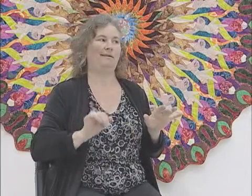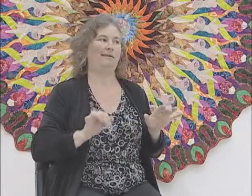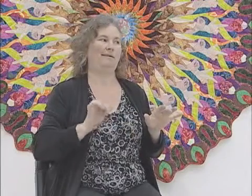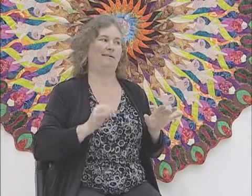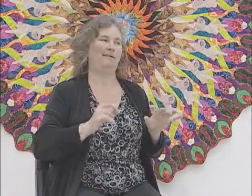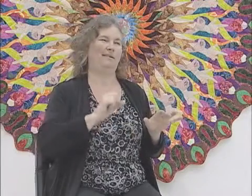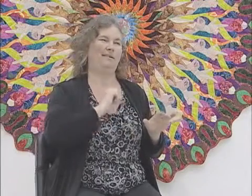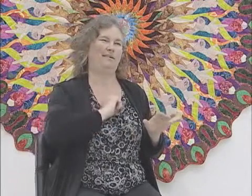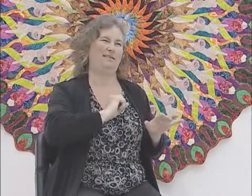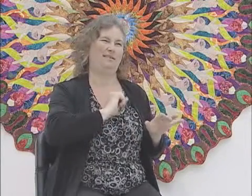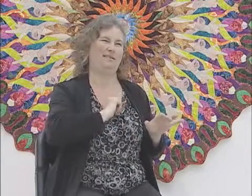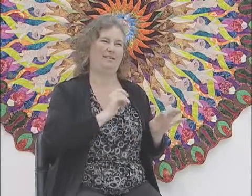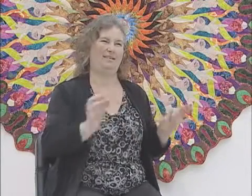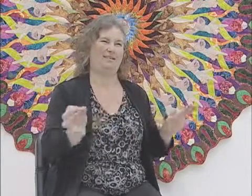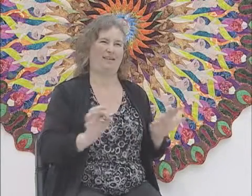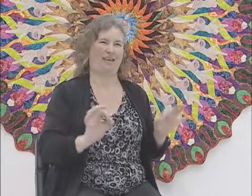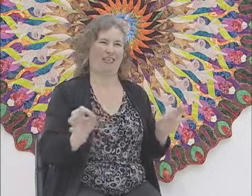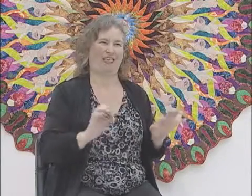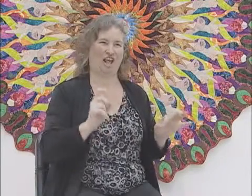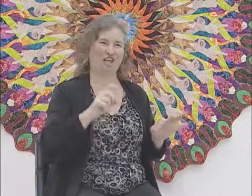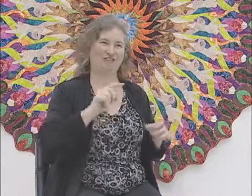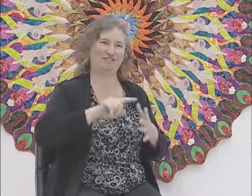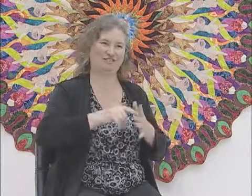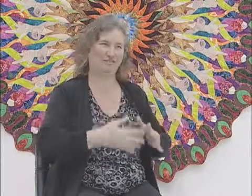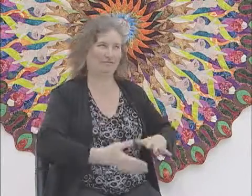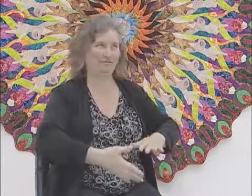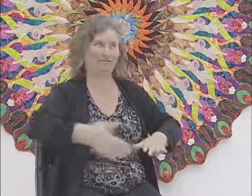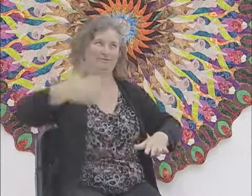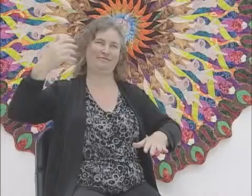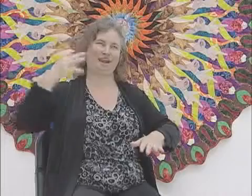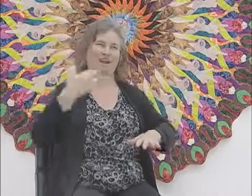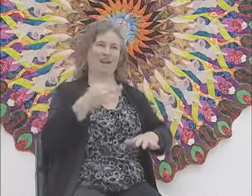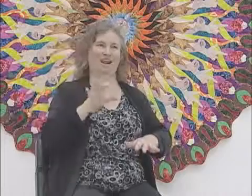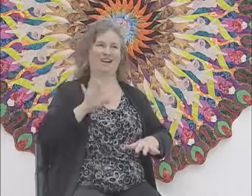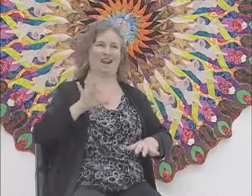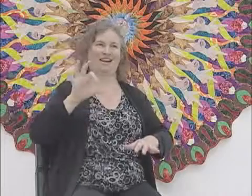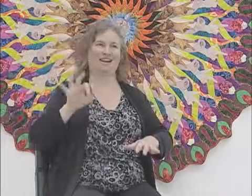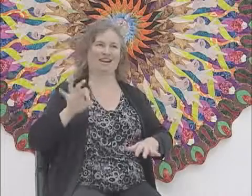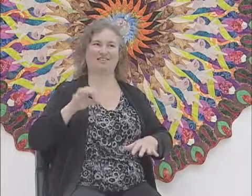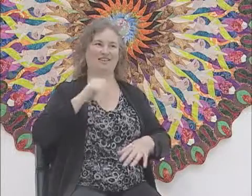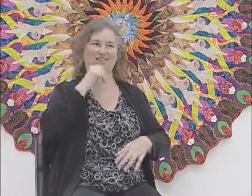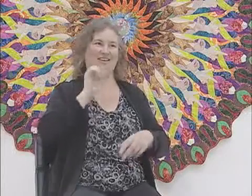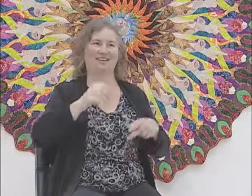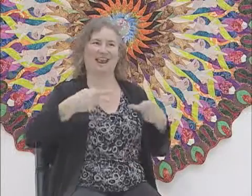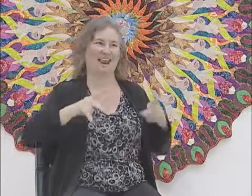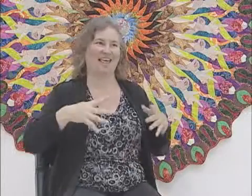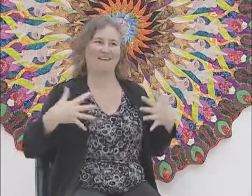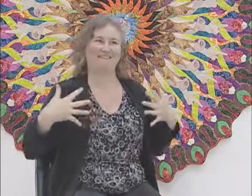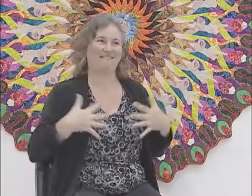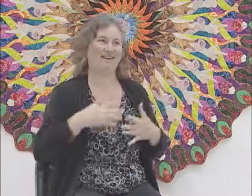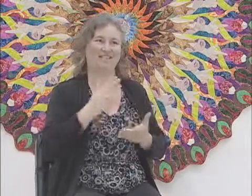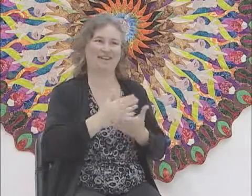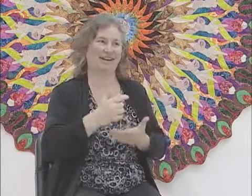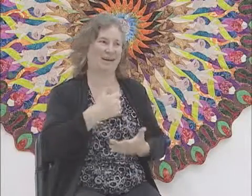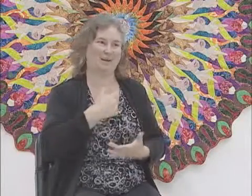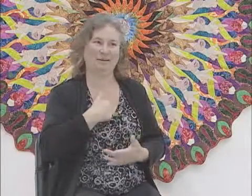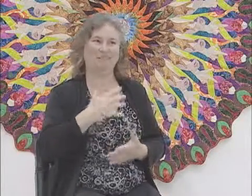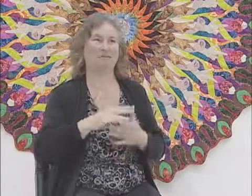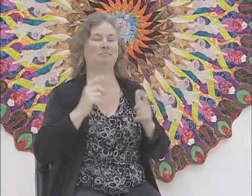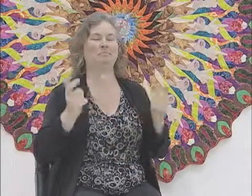It got easier, and then I couldn't believe that I hadn't started this a long time ago. I should never have let fear run